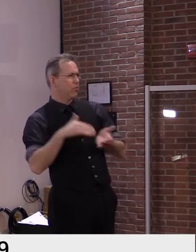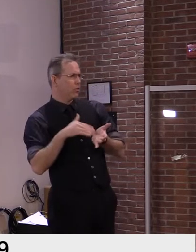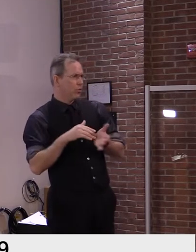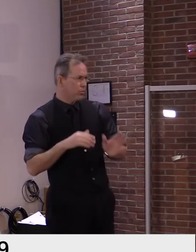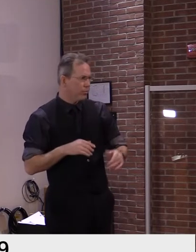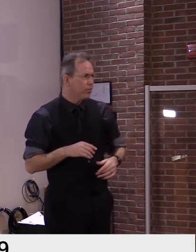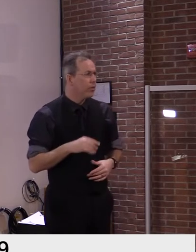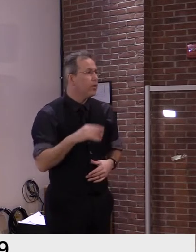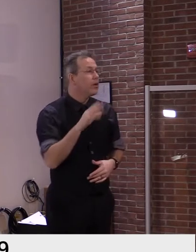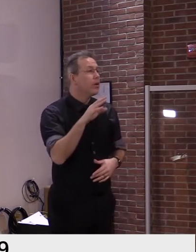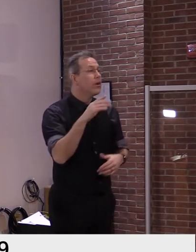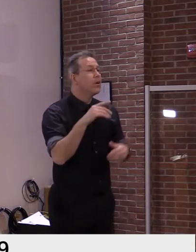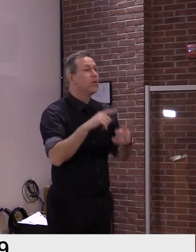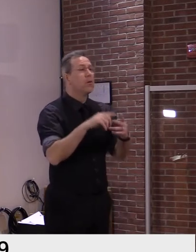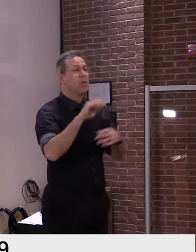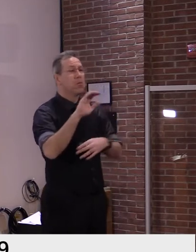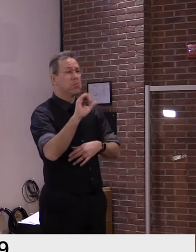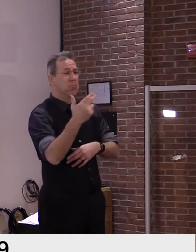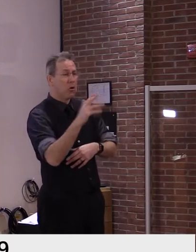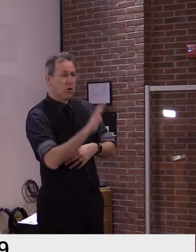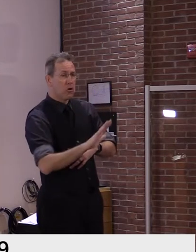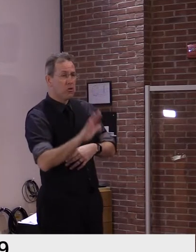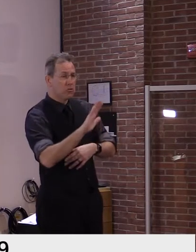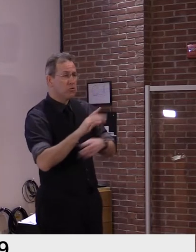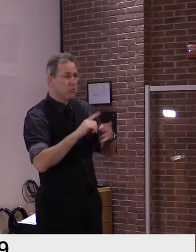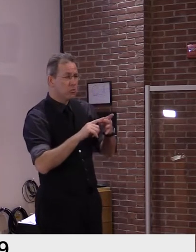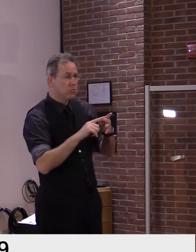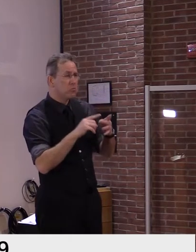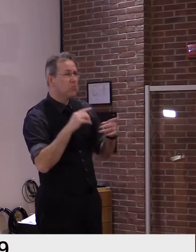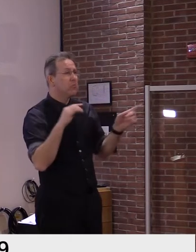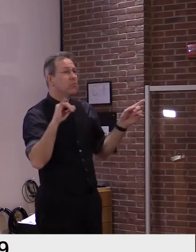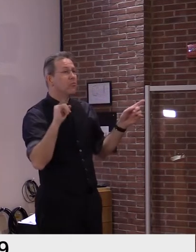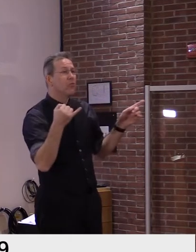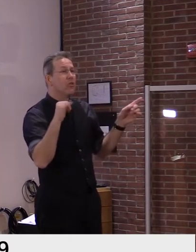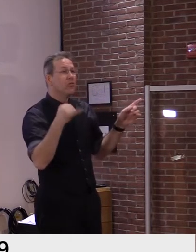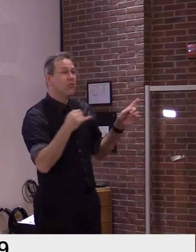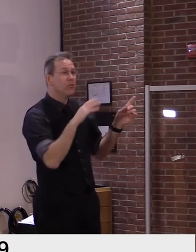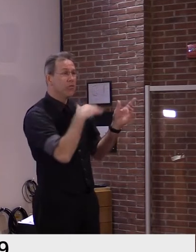be, as I mentioned to Calvin, will be dedicated to